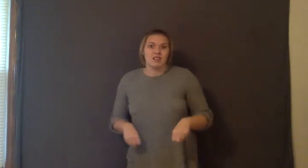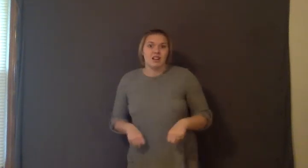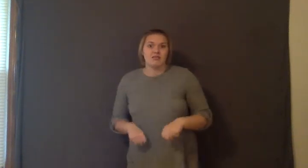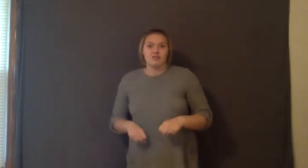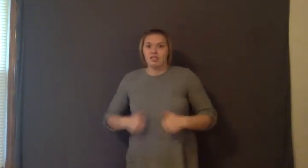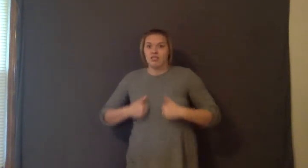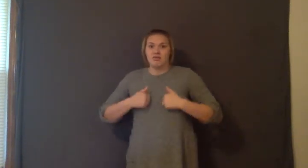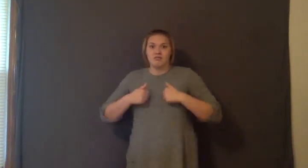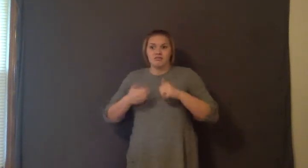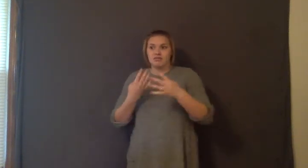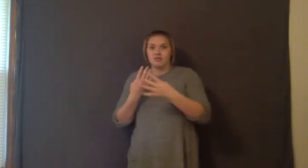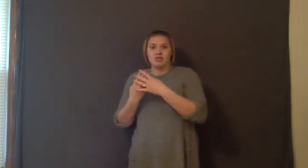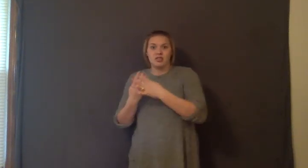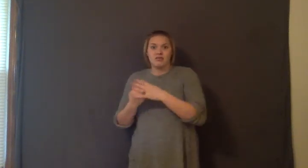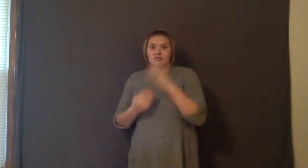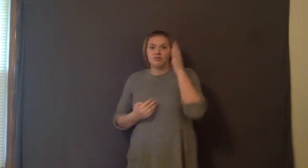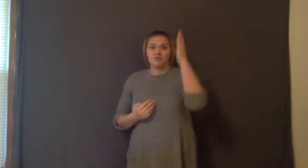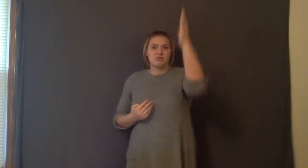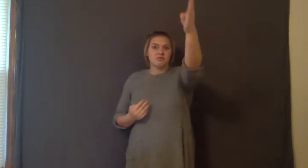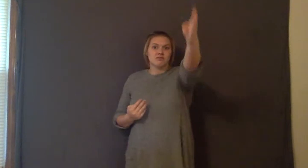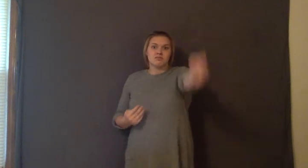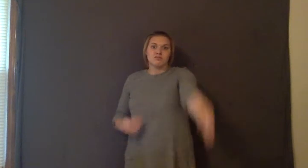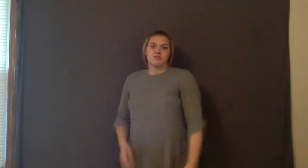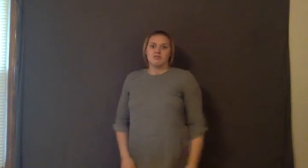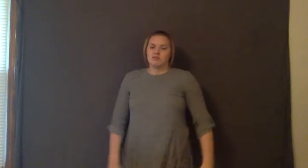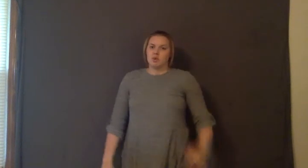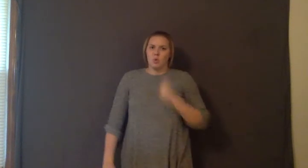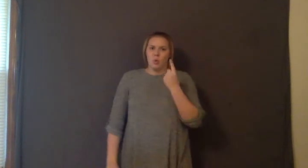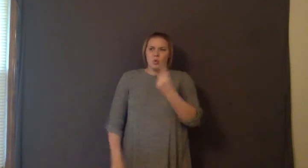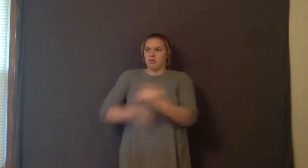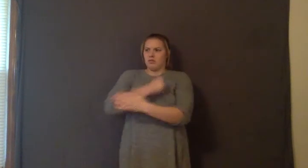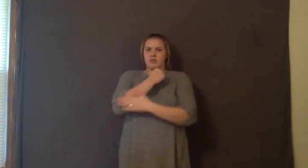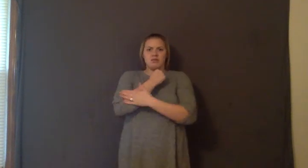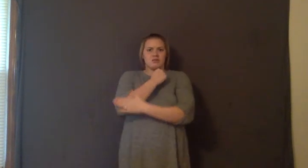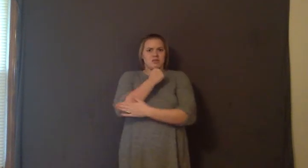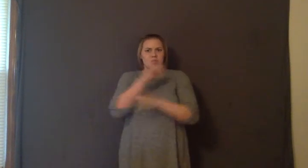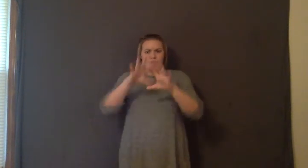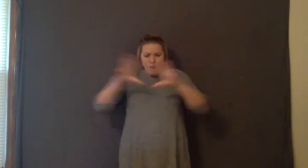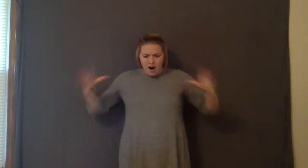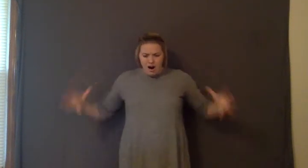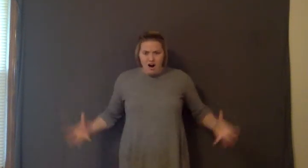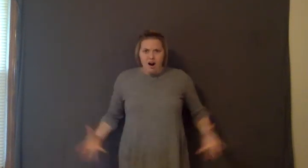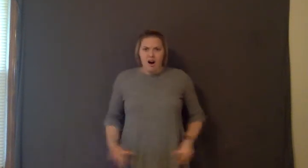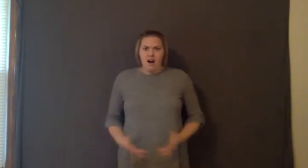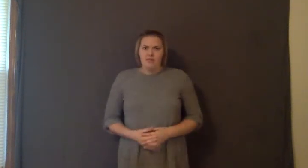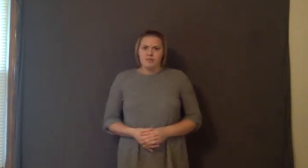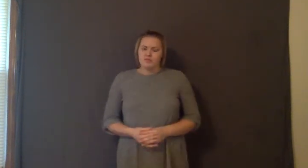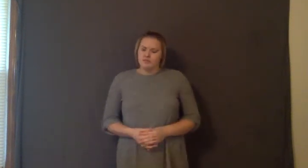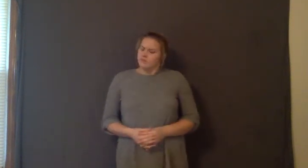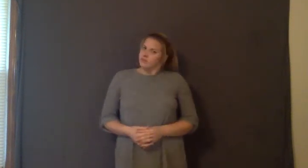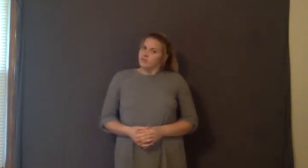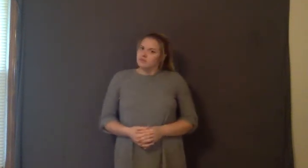And we're actually doing some litigation. Only country in the world. I represent people on death row. It's interesting, this question of the death